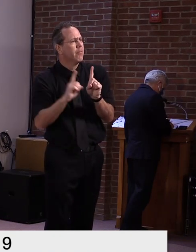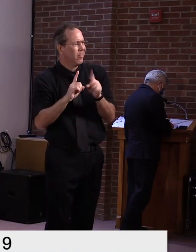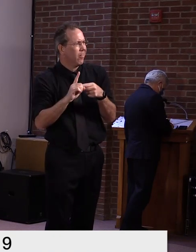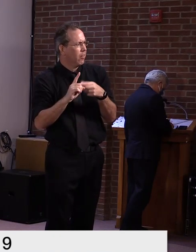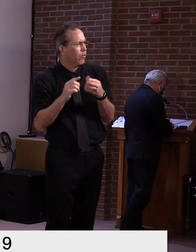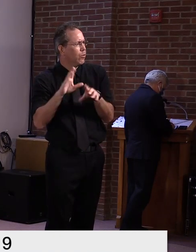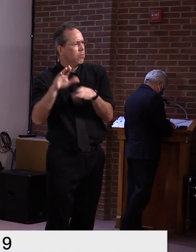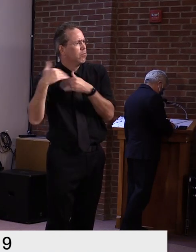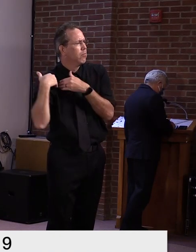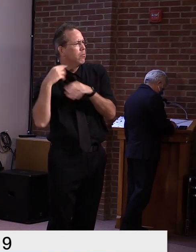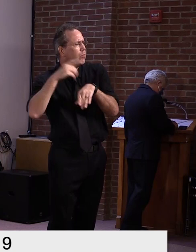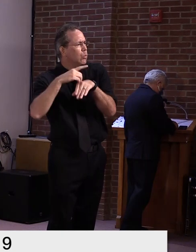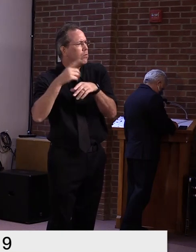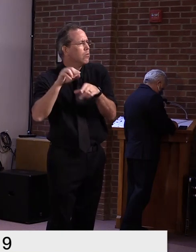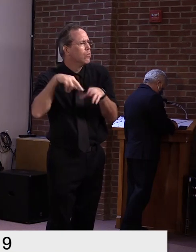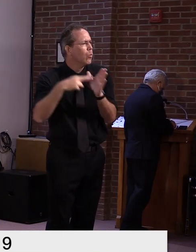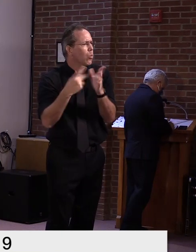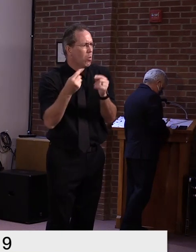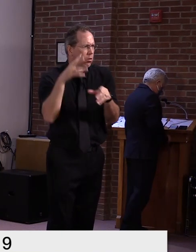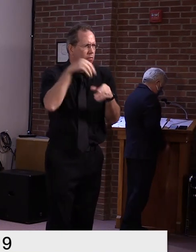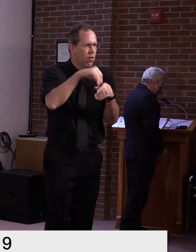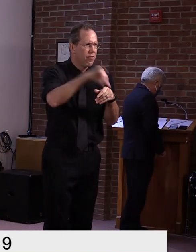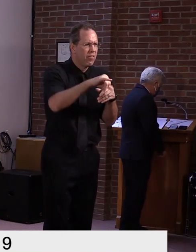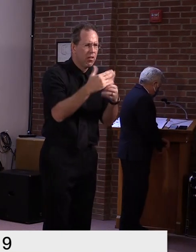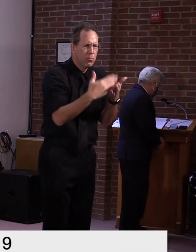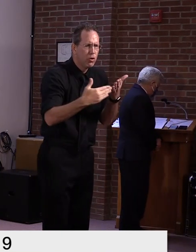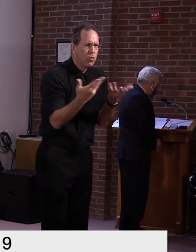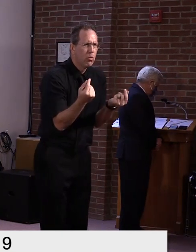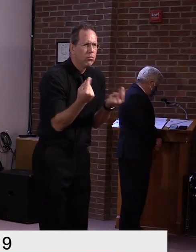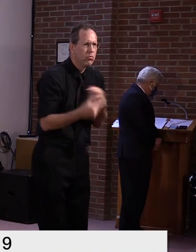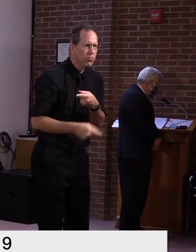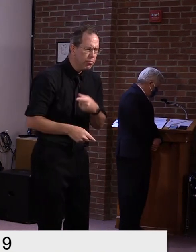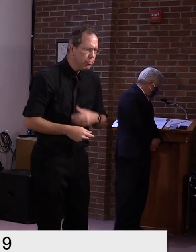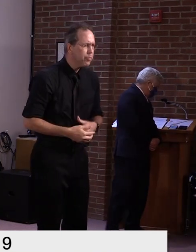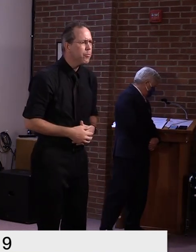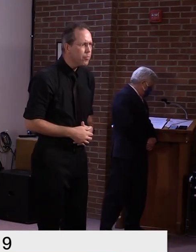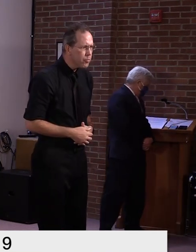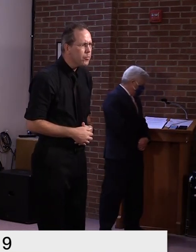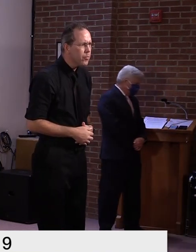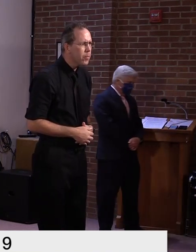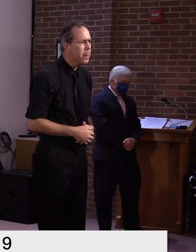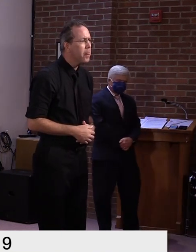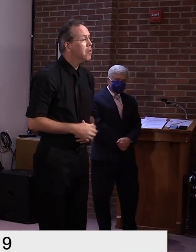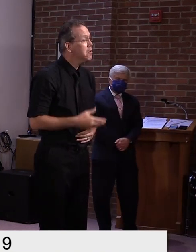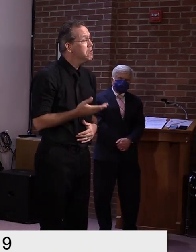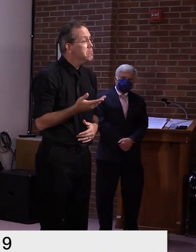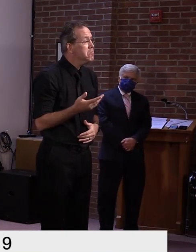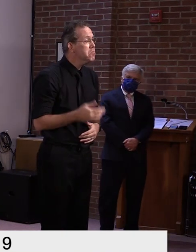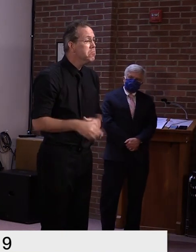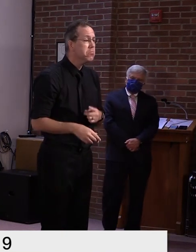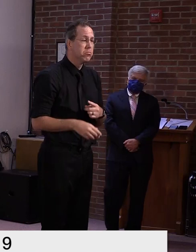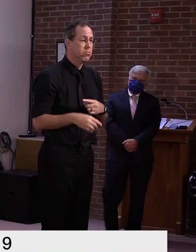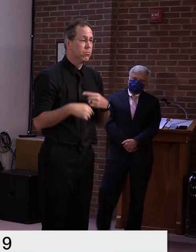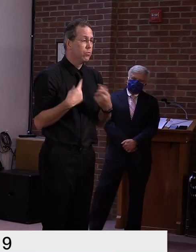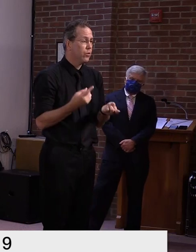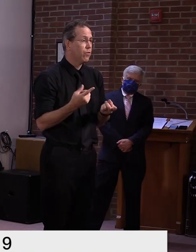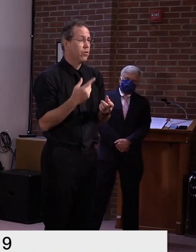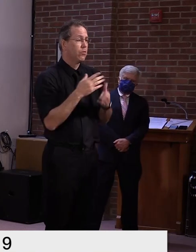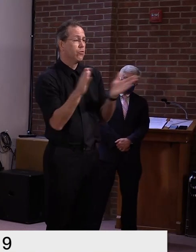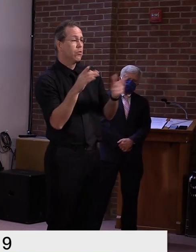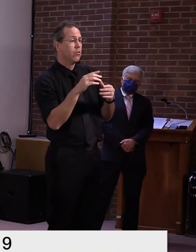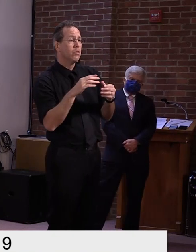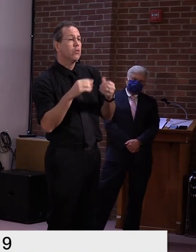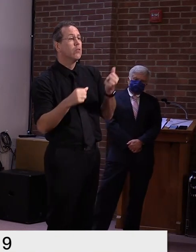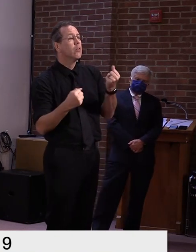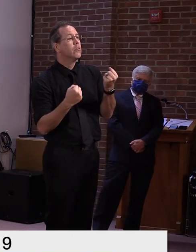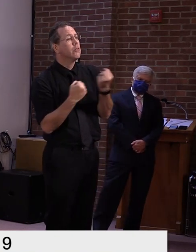paraeducators, typically implementing individual student education programs. I think, you know, there's a couple areas I think schools